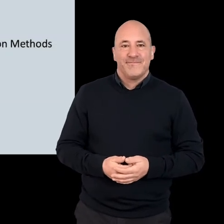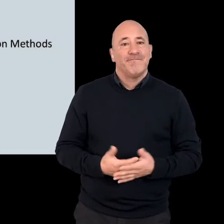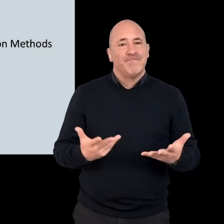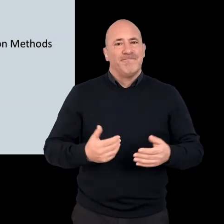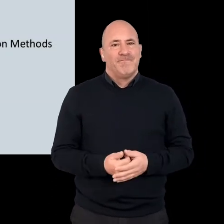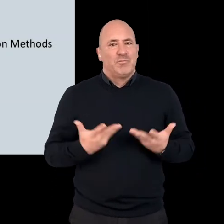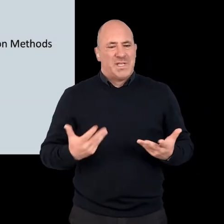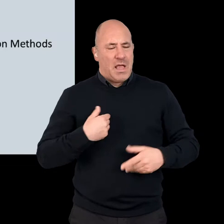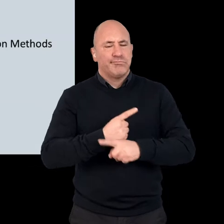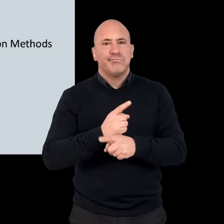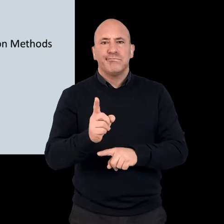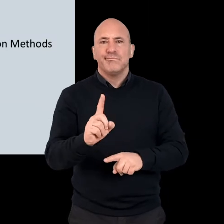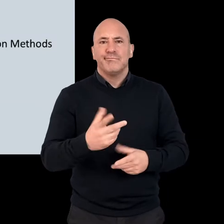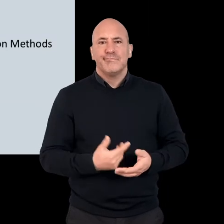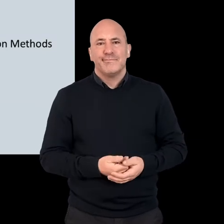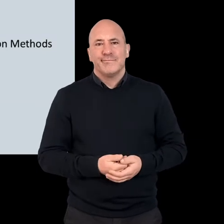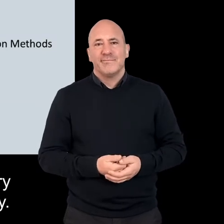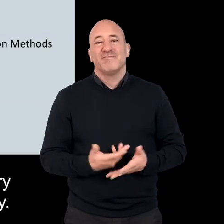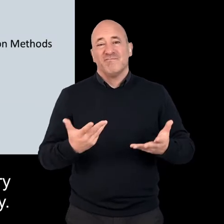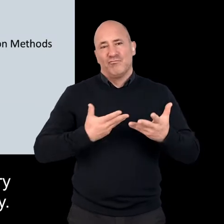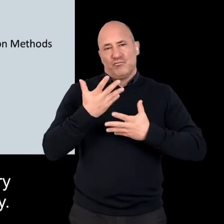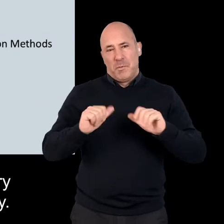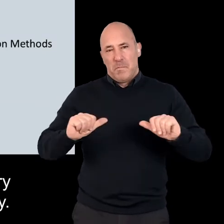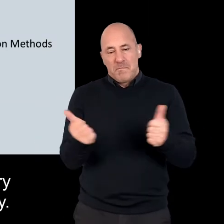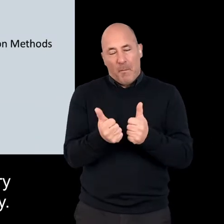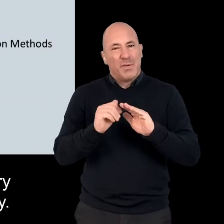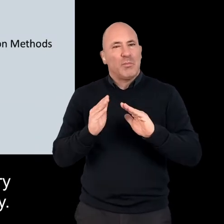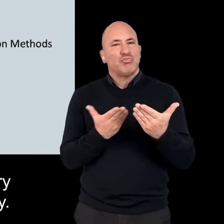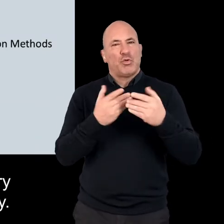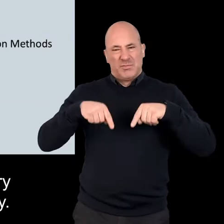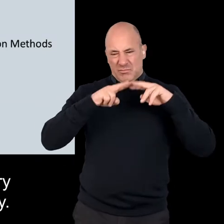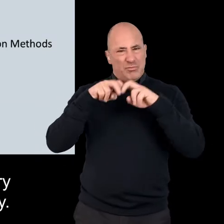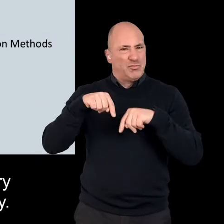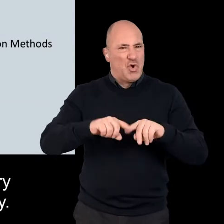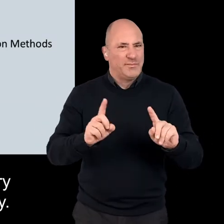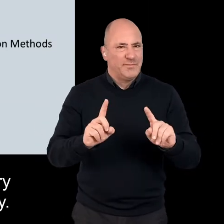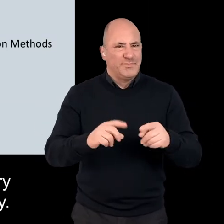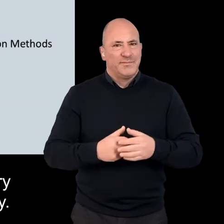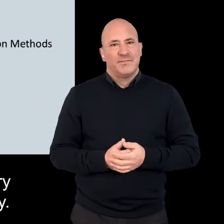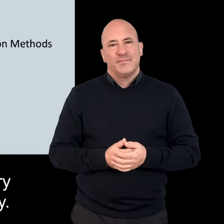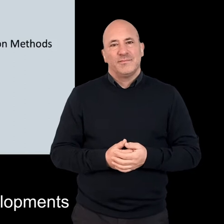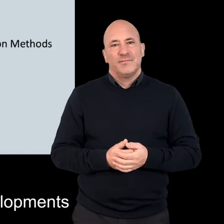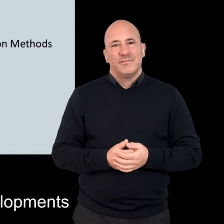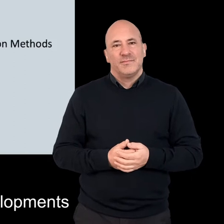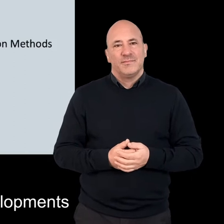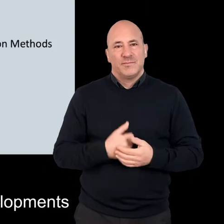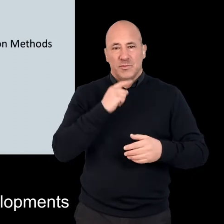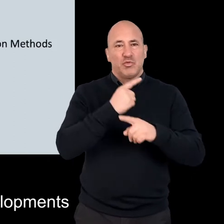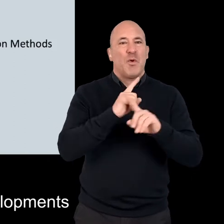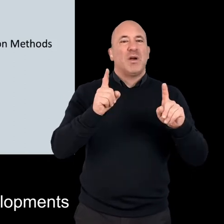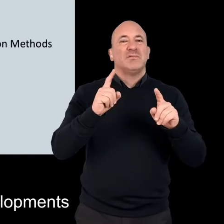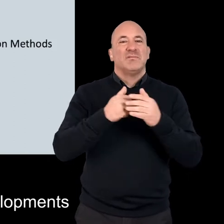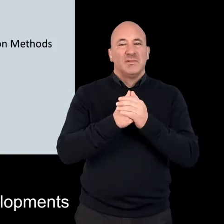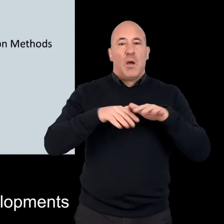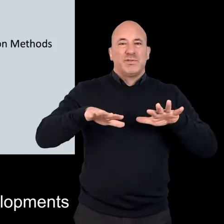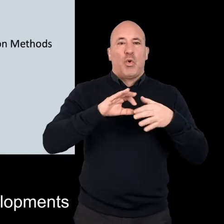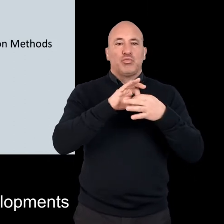So what we're going to be talking about today and we're going to give you a very short introduction to the study. We're going to be talking